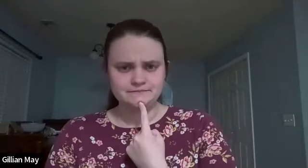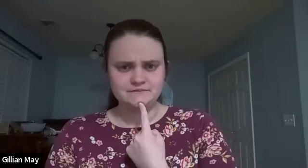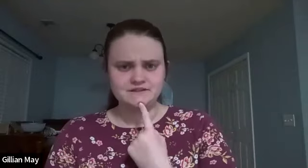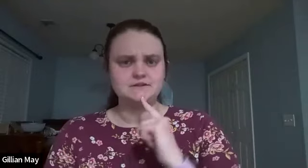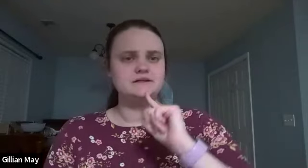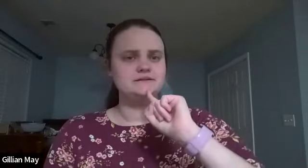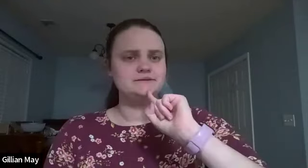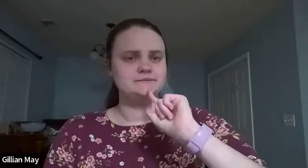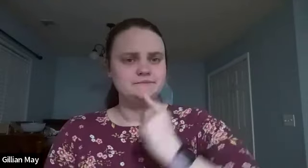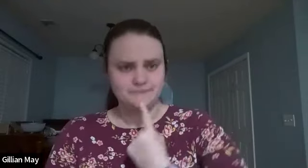serious.